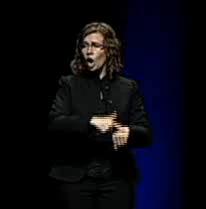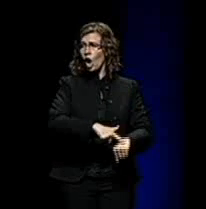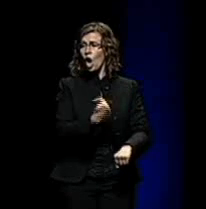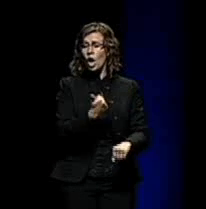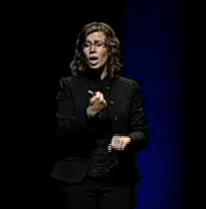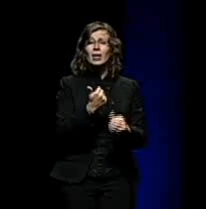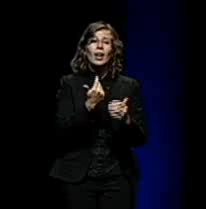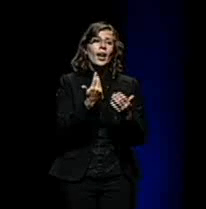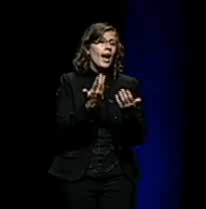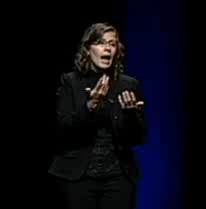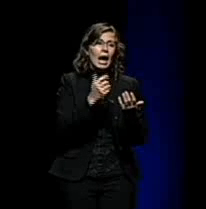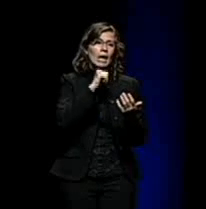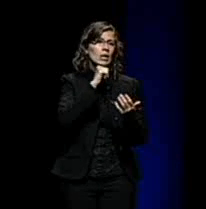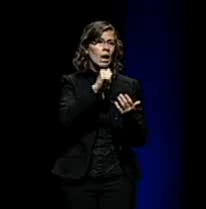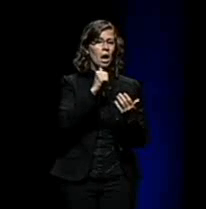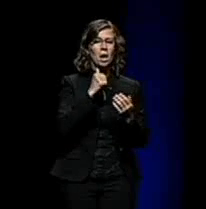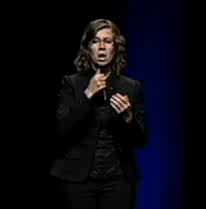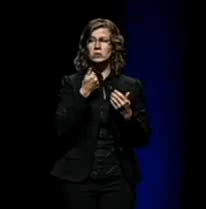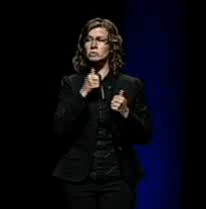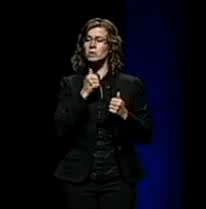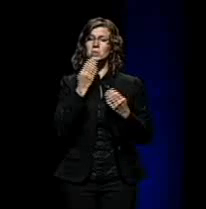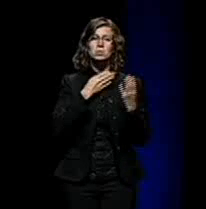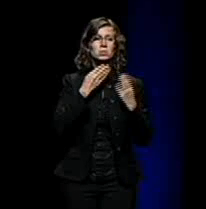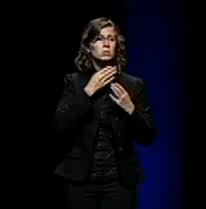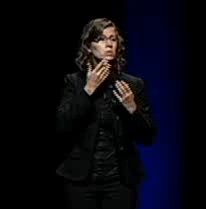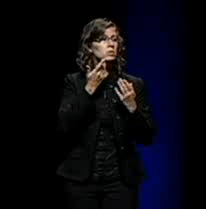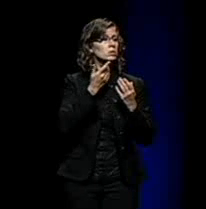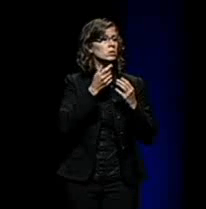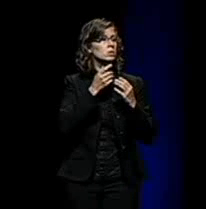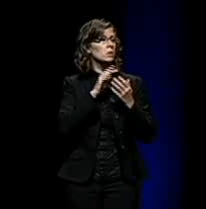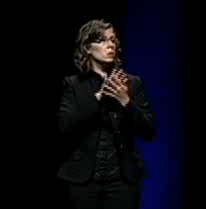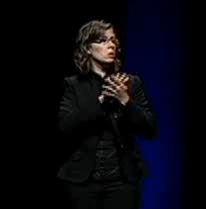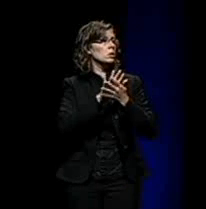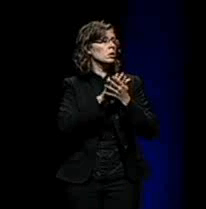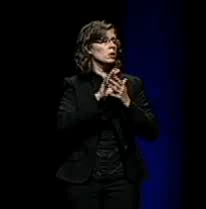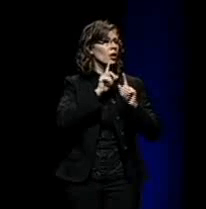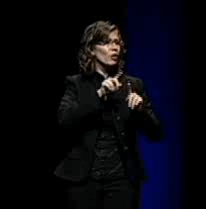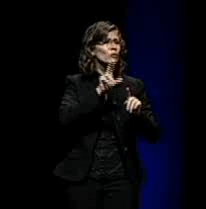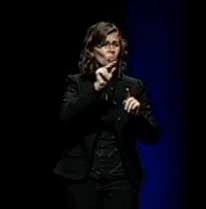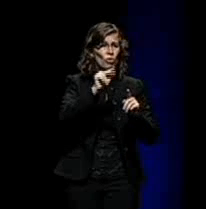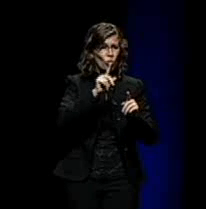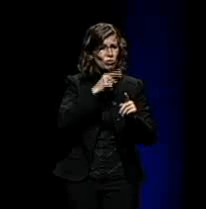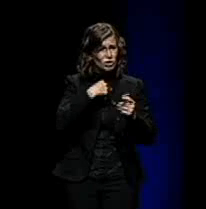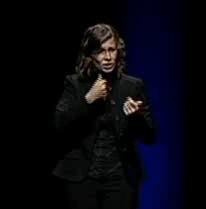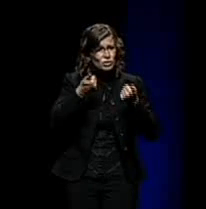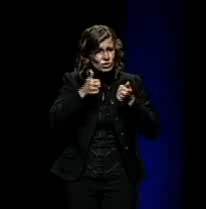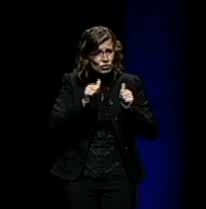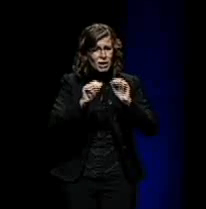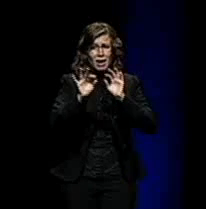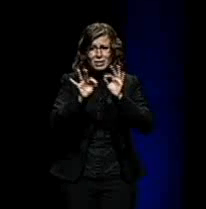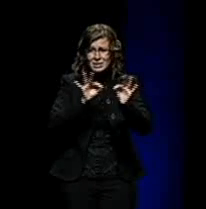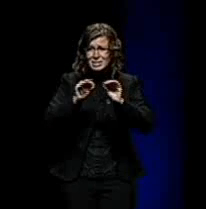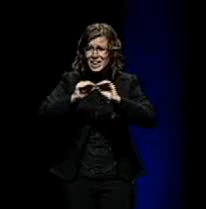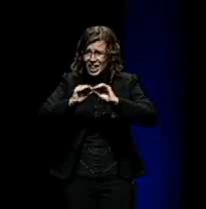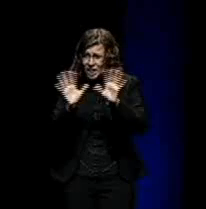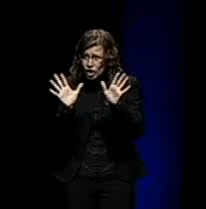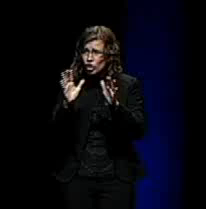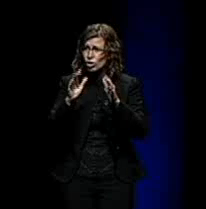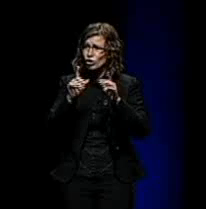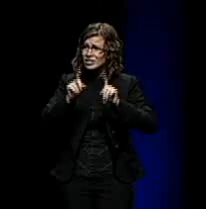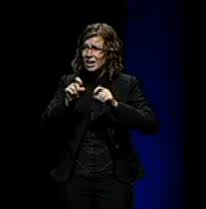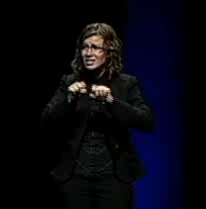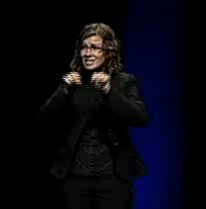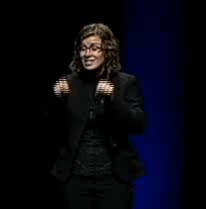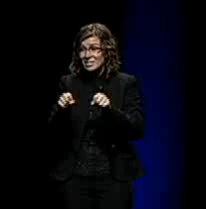It's not because I'm trying to hide anything, it's because I'm trying to explain as best I can how these things really work, and they're fairly